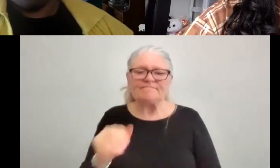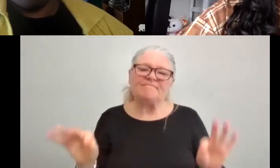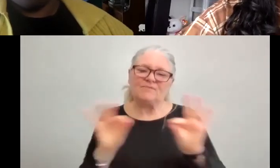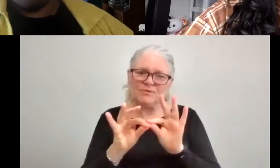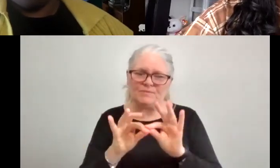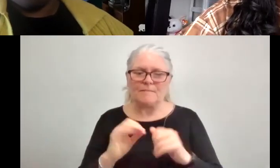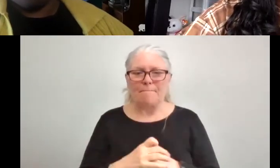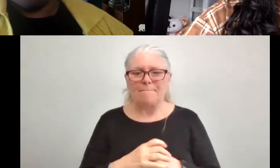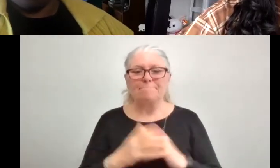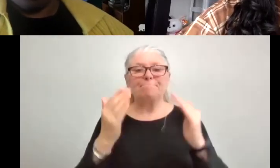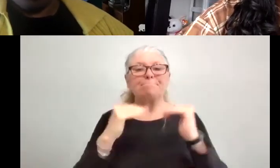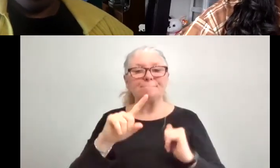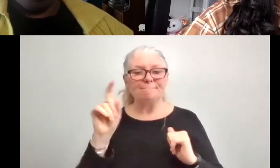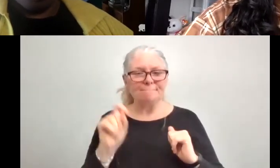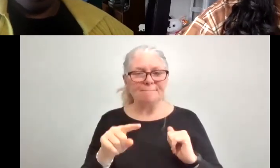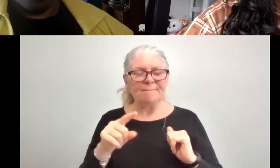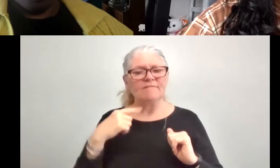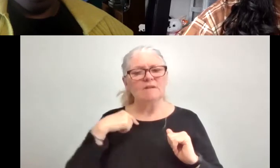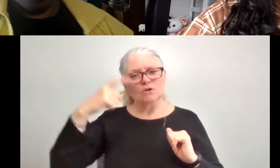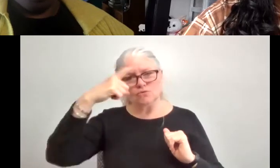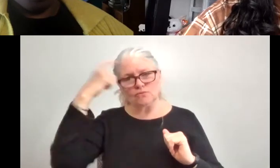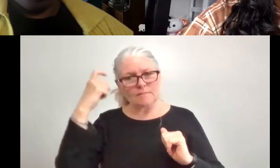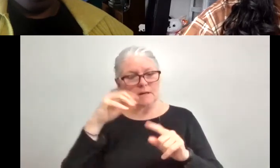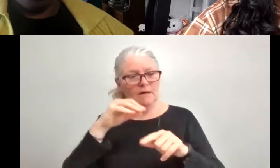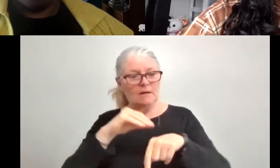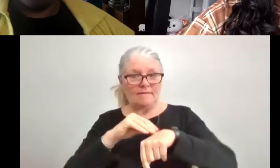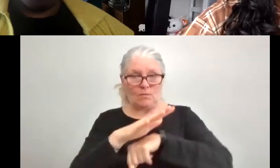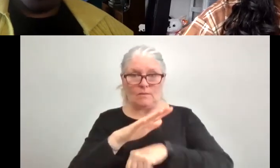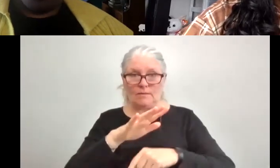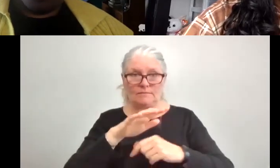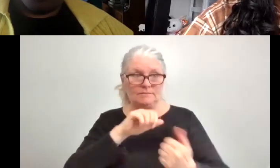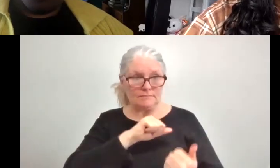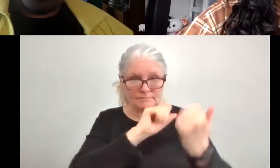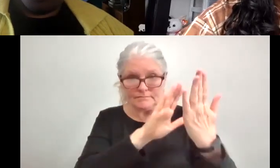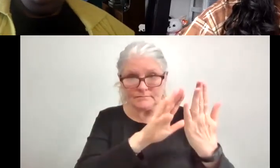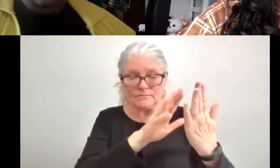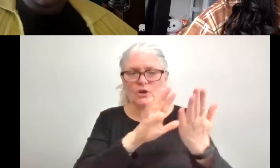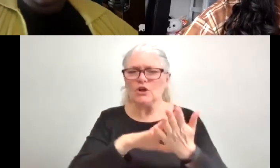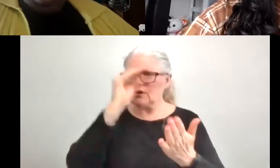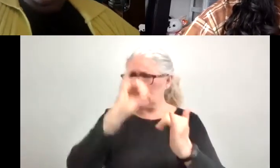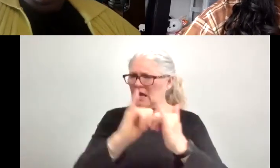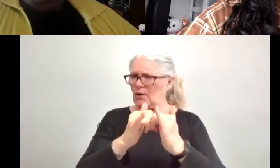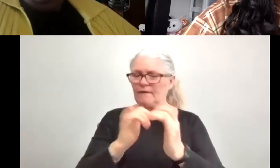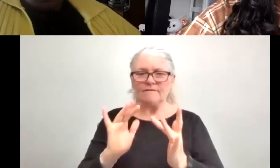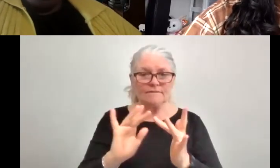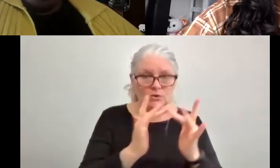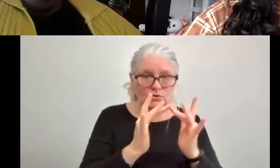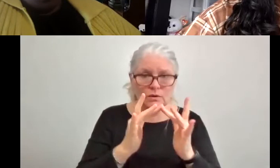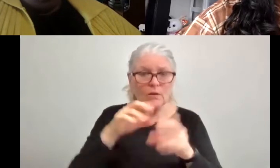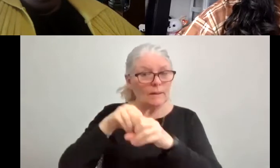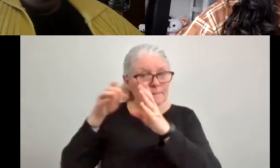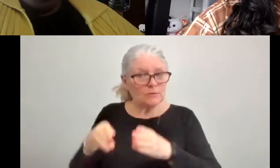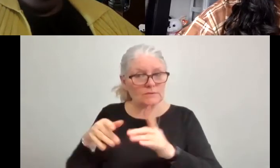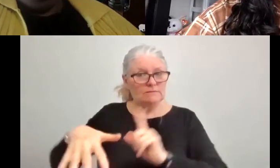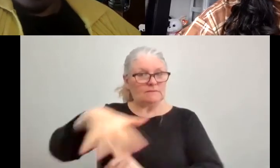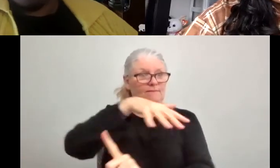expand healing and trauma-informed practice in public space, we are learning how to create virtual and in-person spaces where everyone